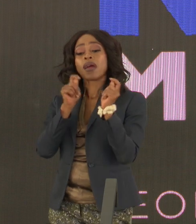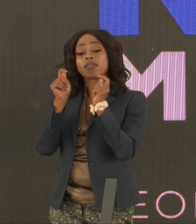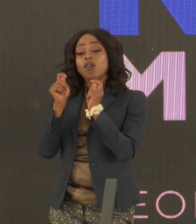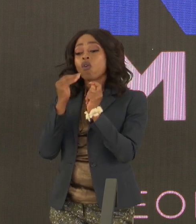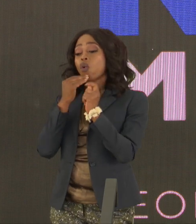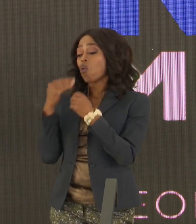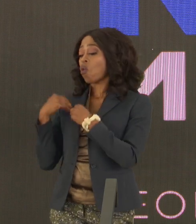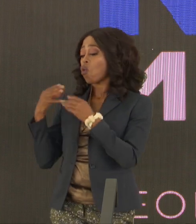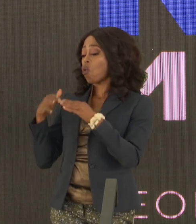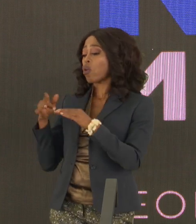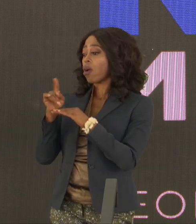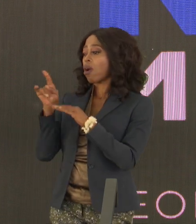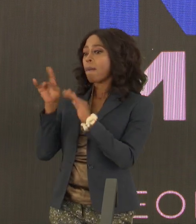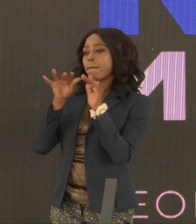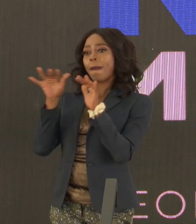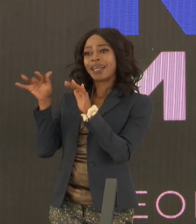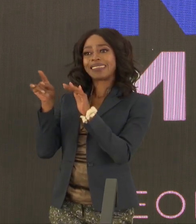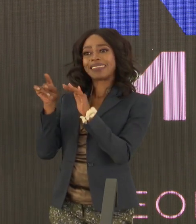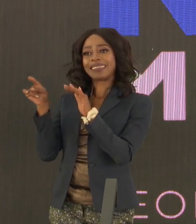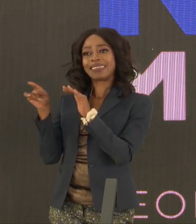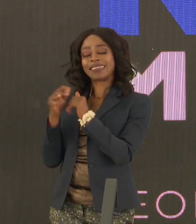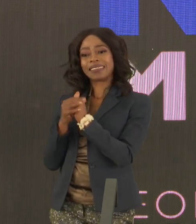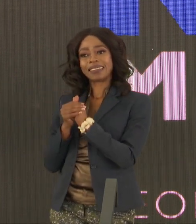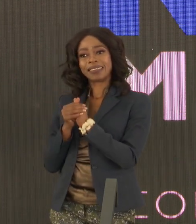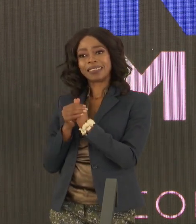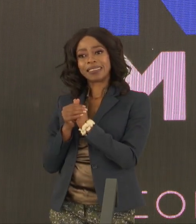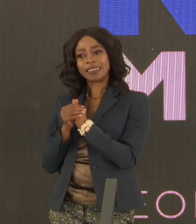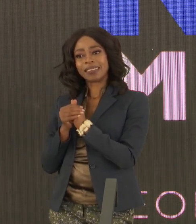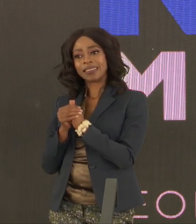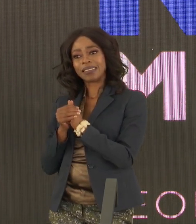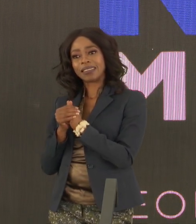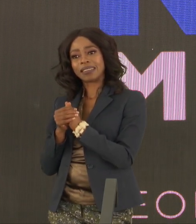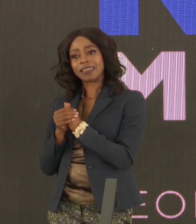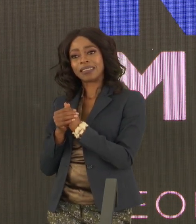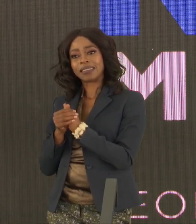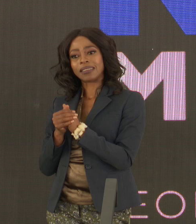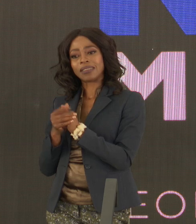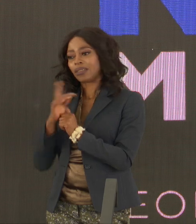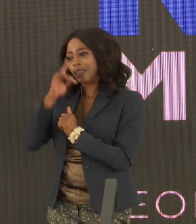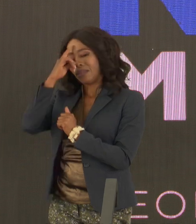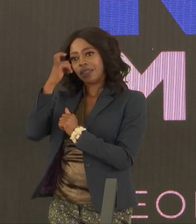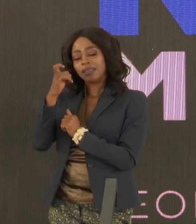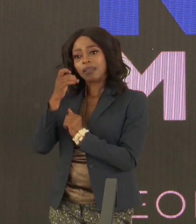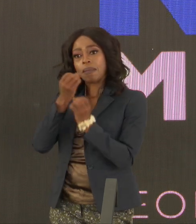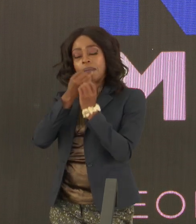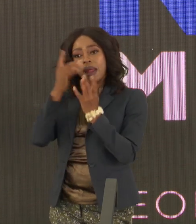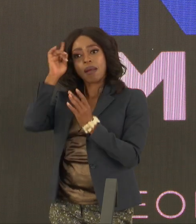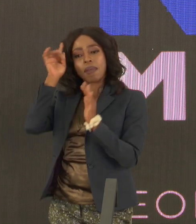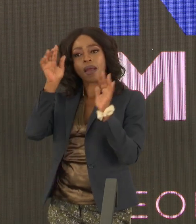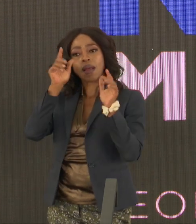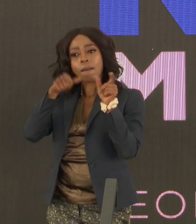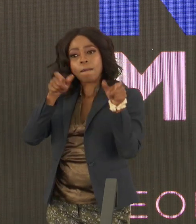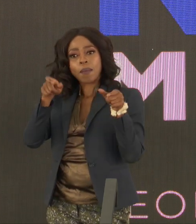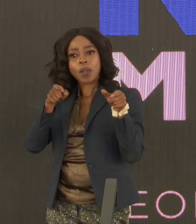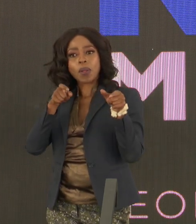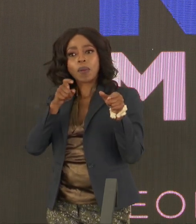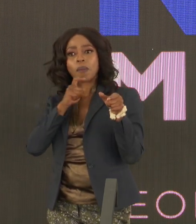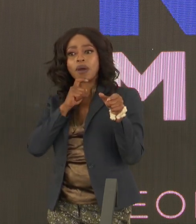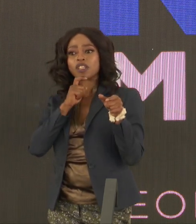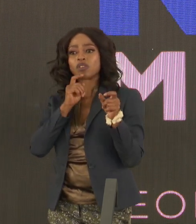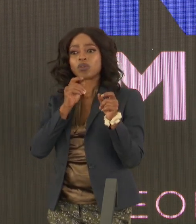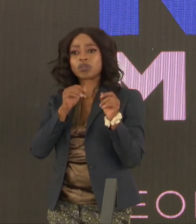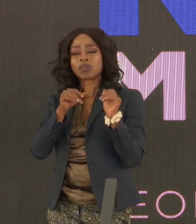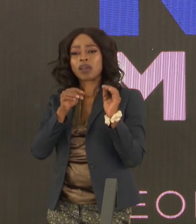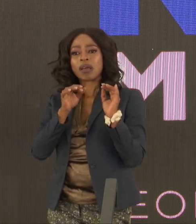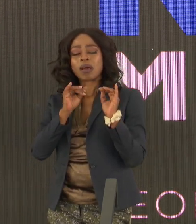owned by the public. We must refuse to believe that mostly black people must use unroadworthy